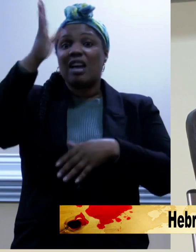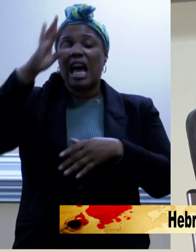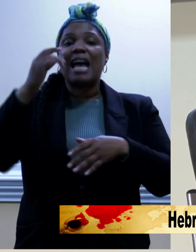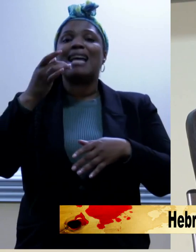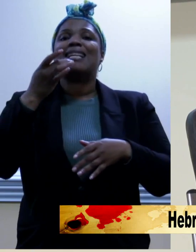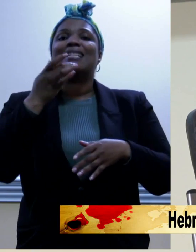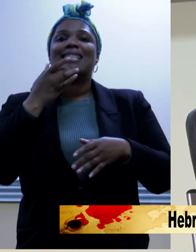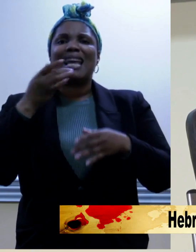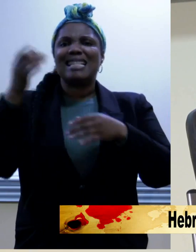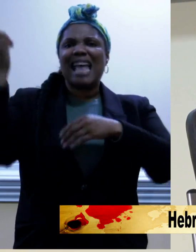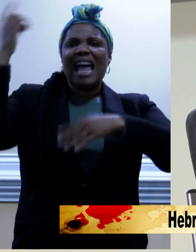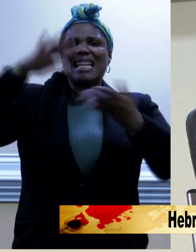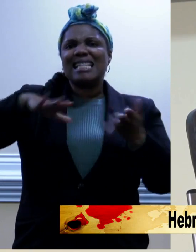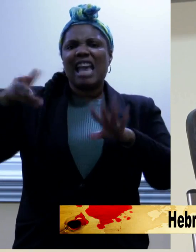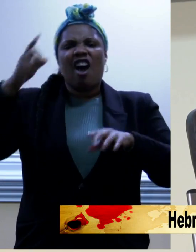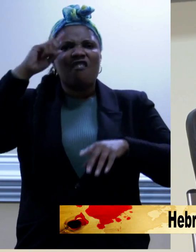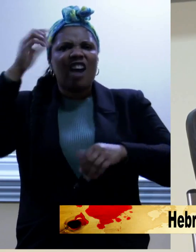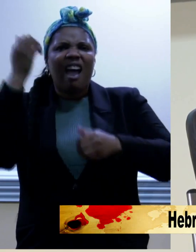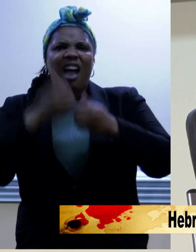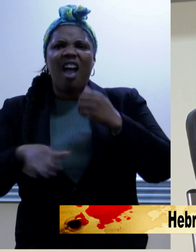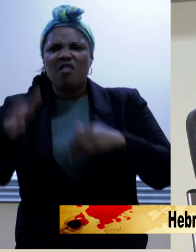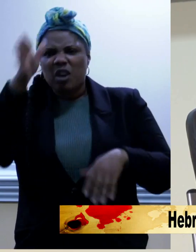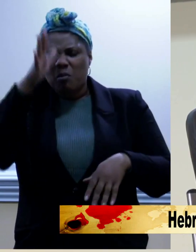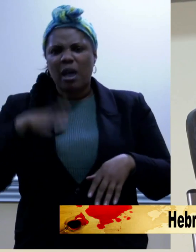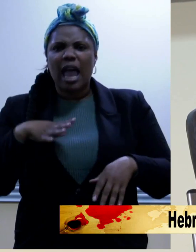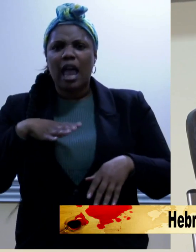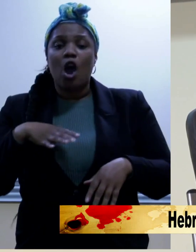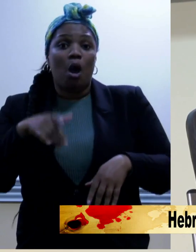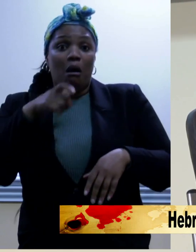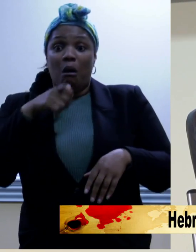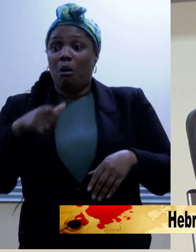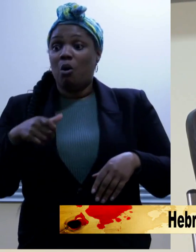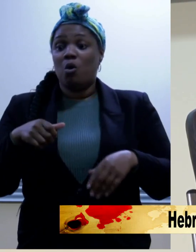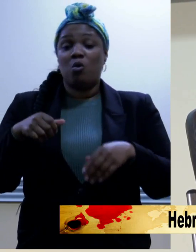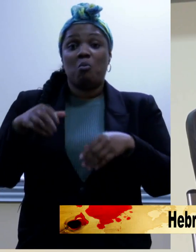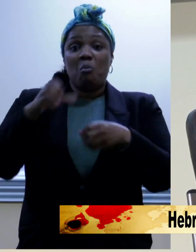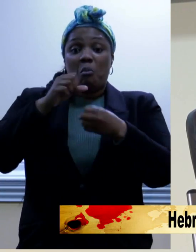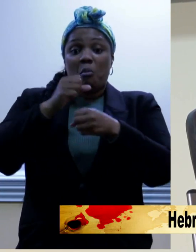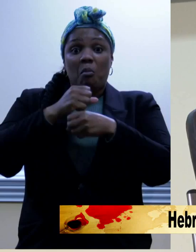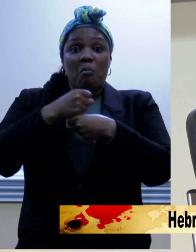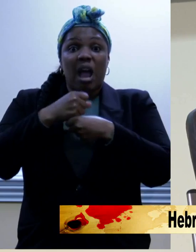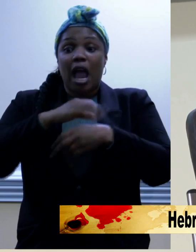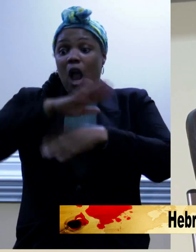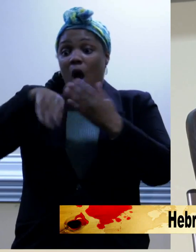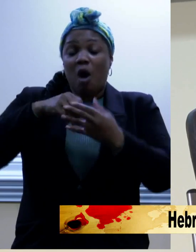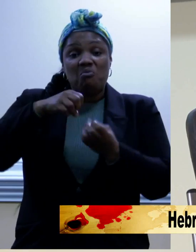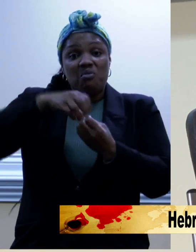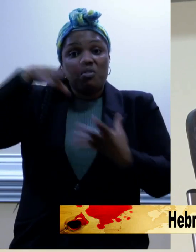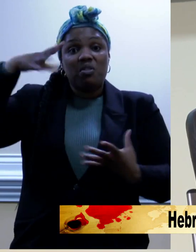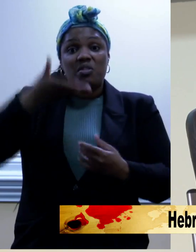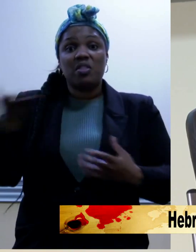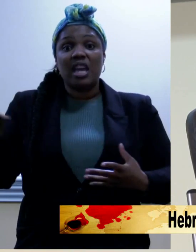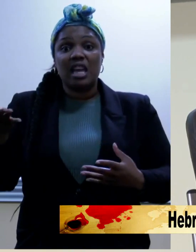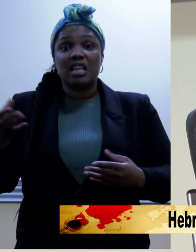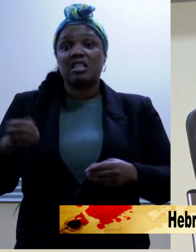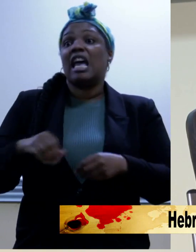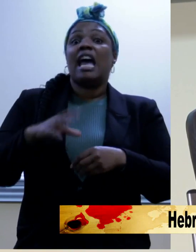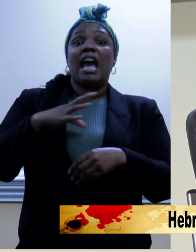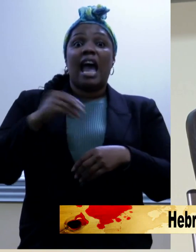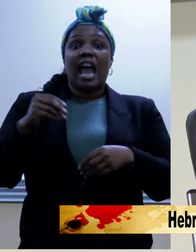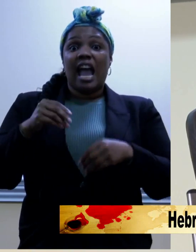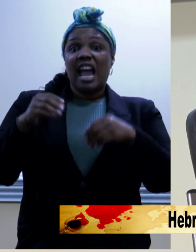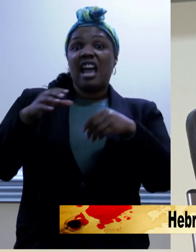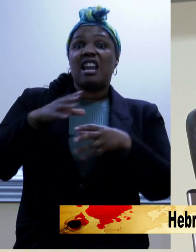him for whom are all things and by whom are all things. And bringing many sons unto glory to make the captain of